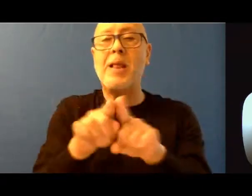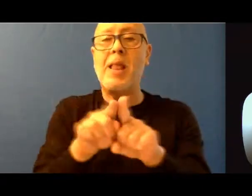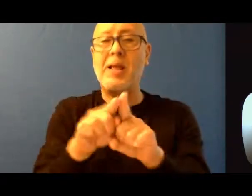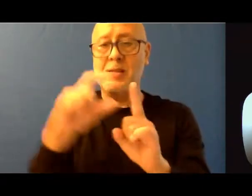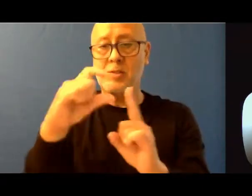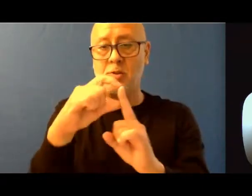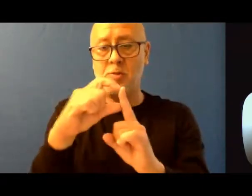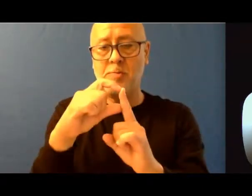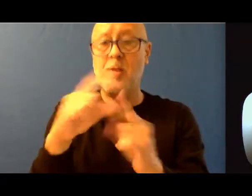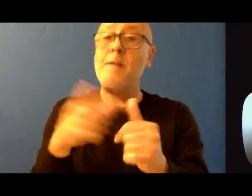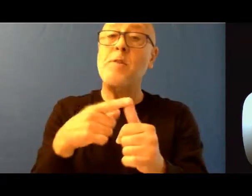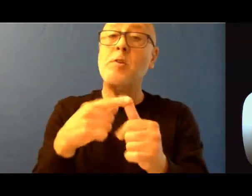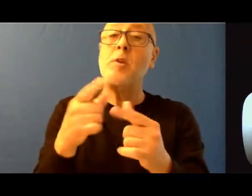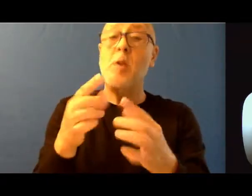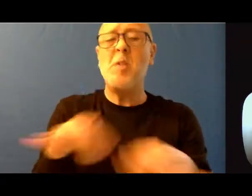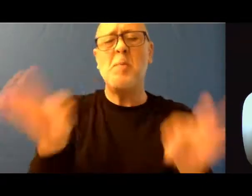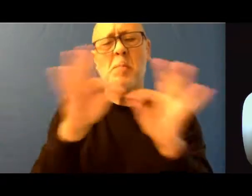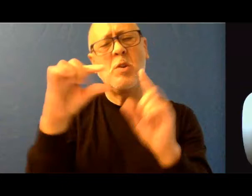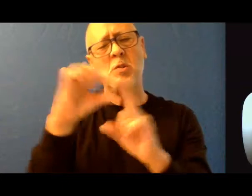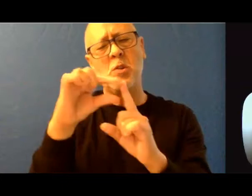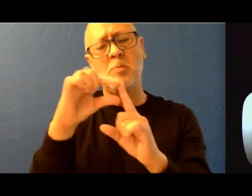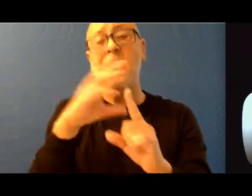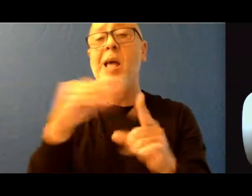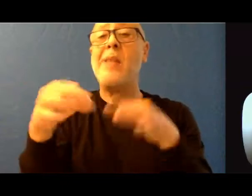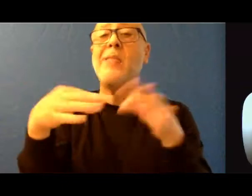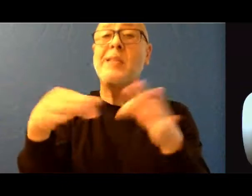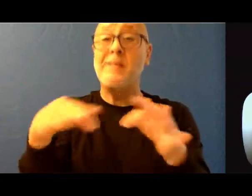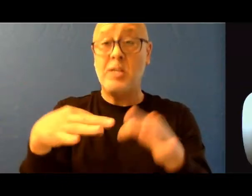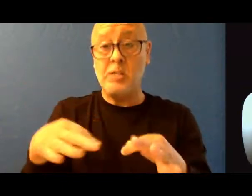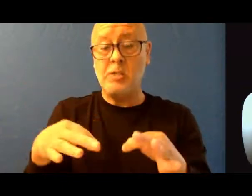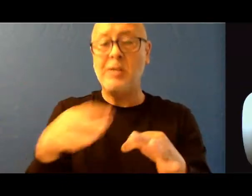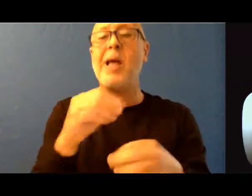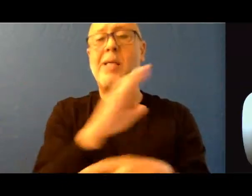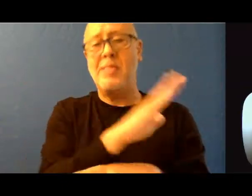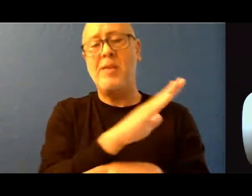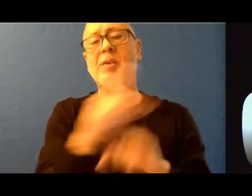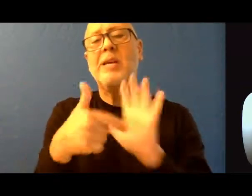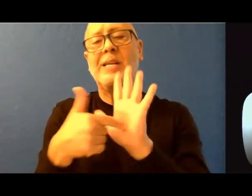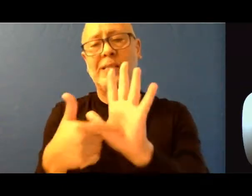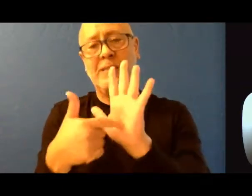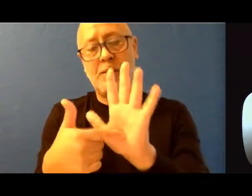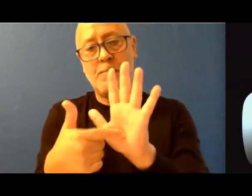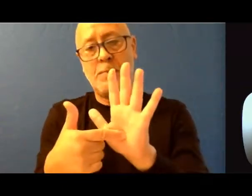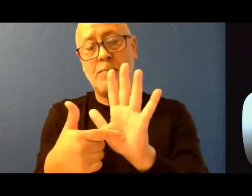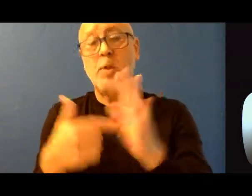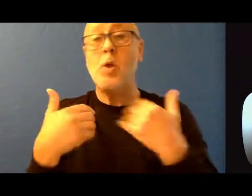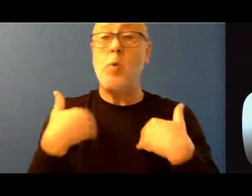the key terms and the definitions and their examples. So we have